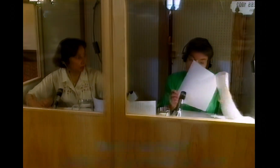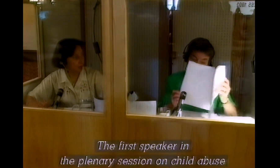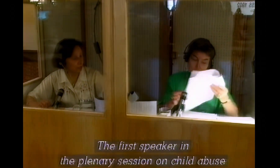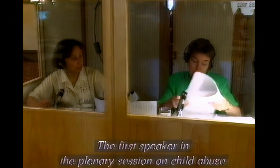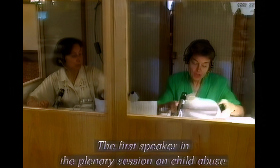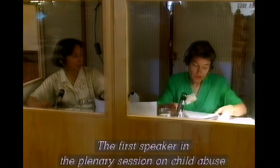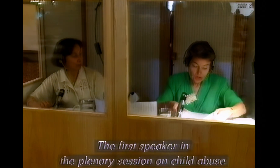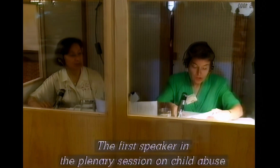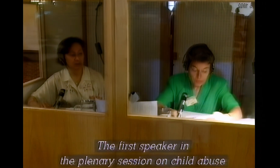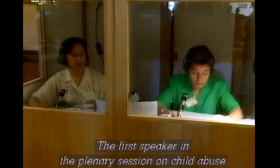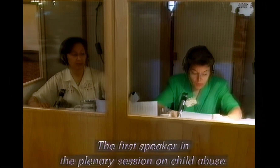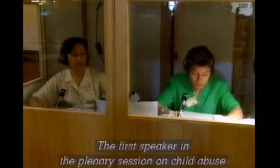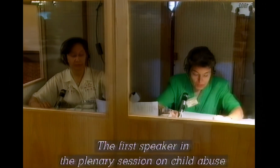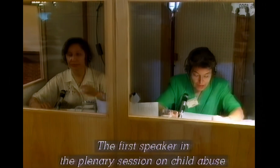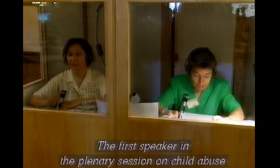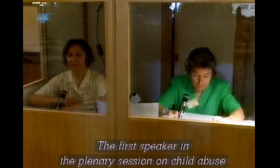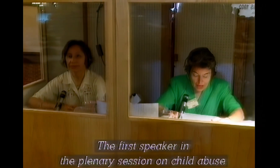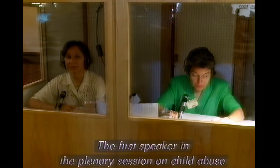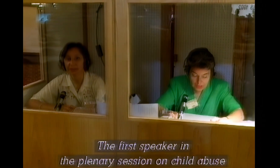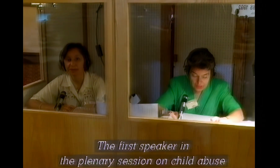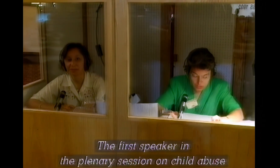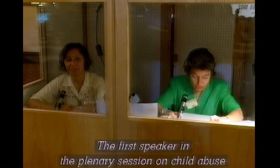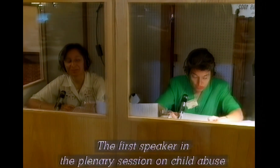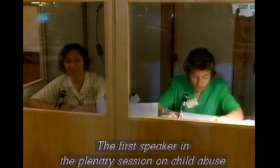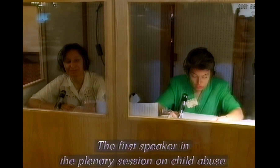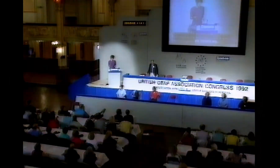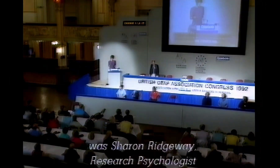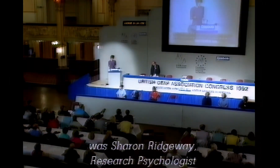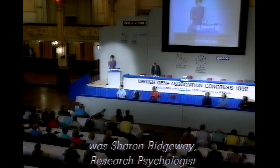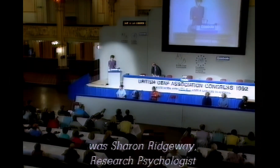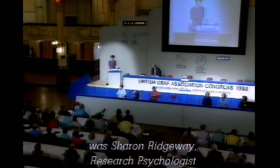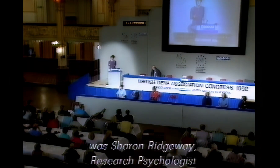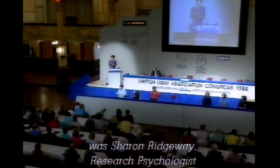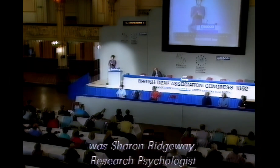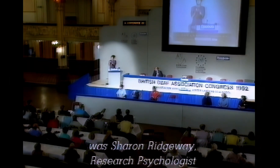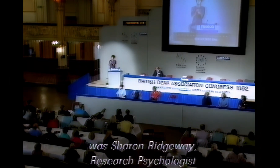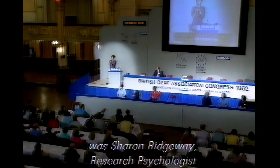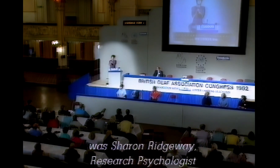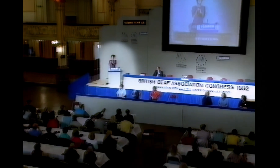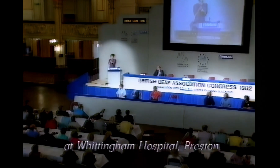The first speaker in the plenary session on child abuse was Sharon Ridgway, research psychologist at Whittingham Hospital,